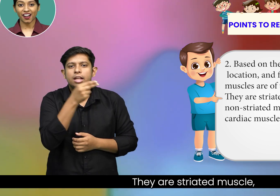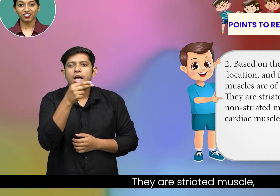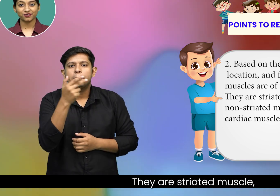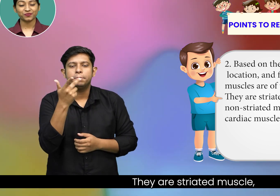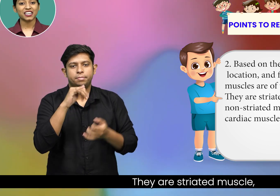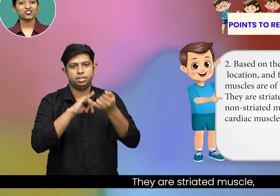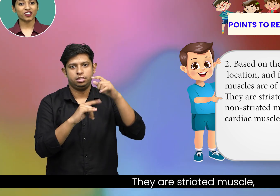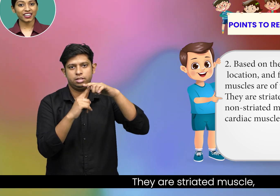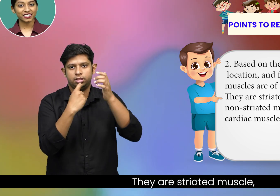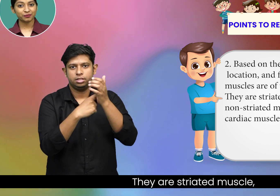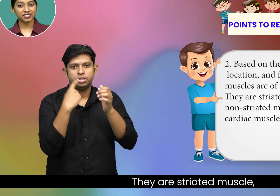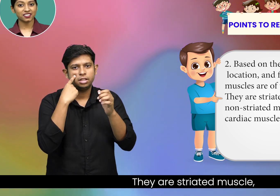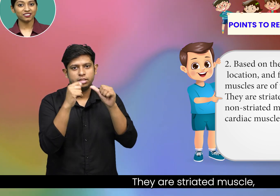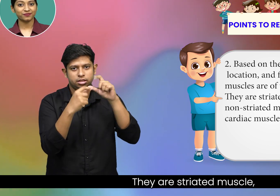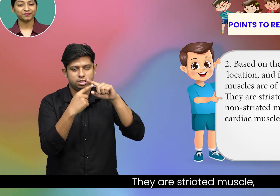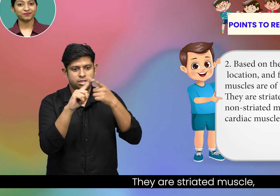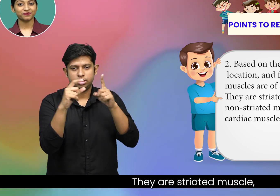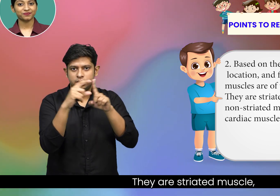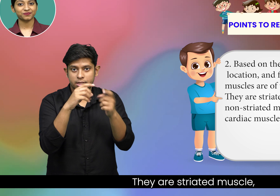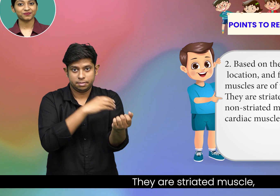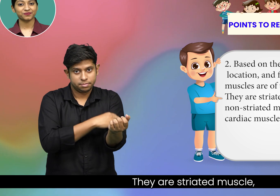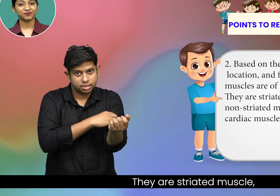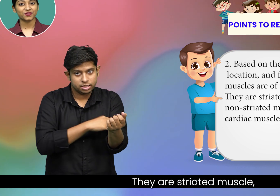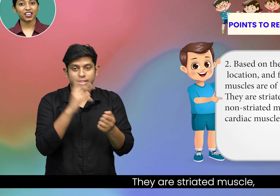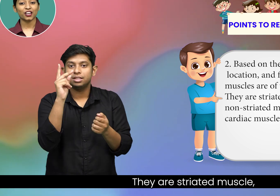They are striated muscle,